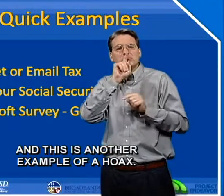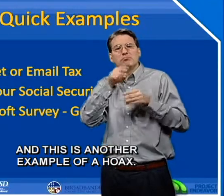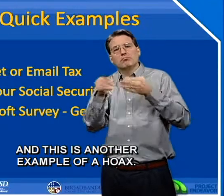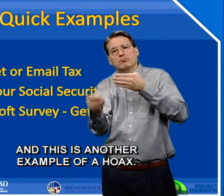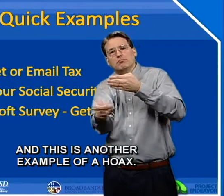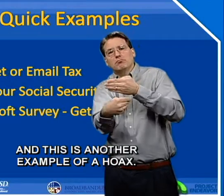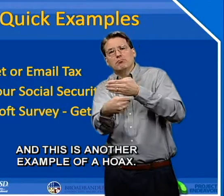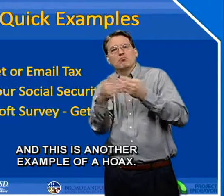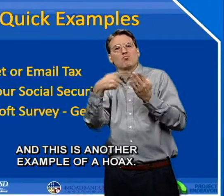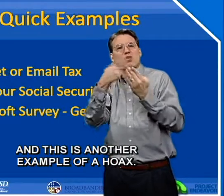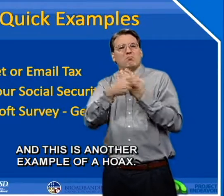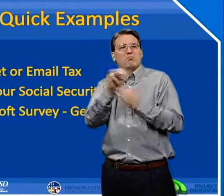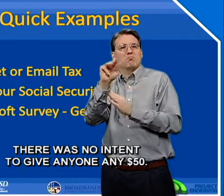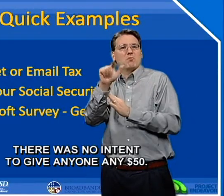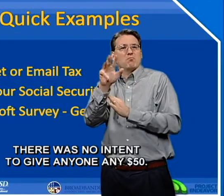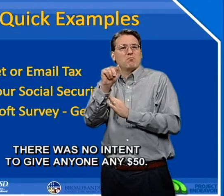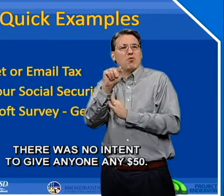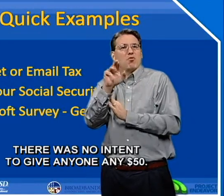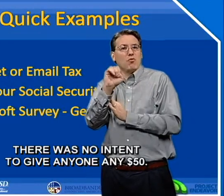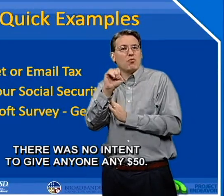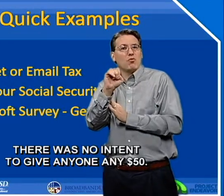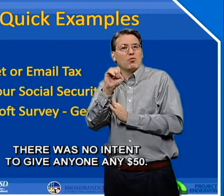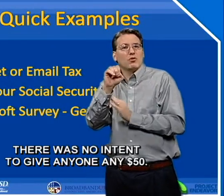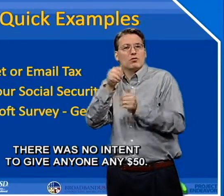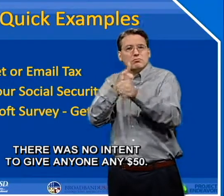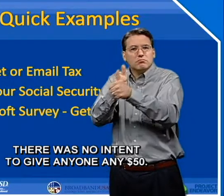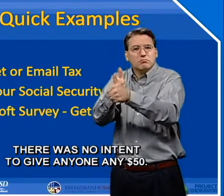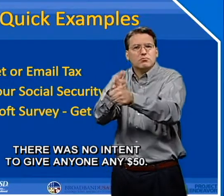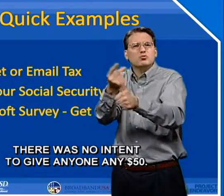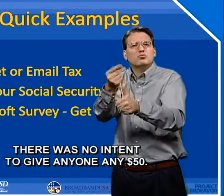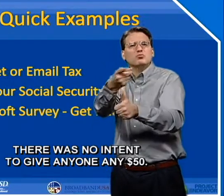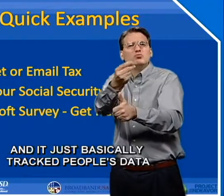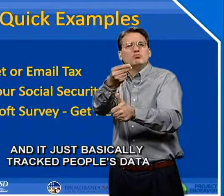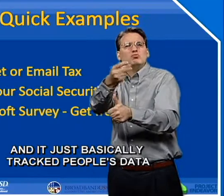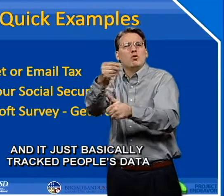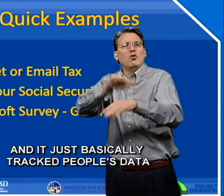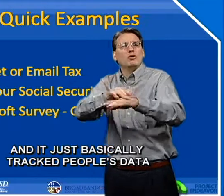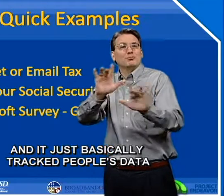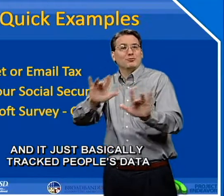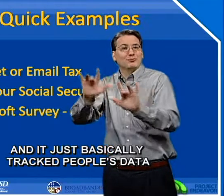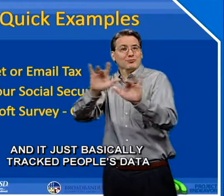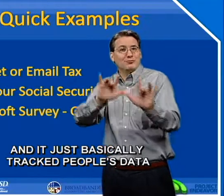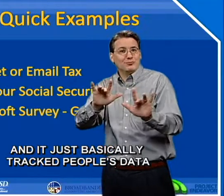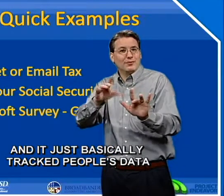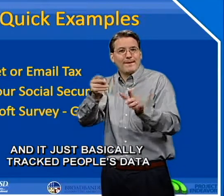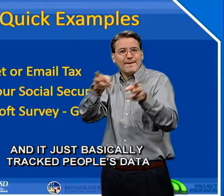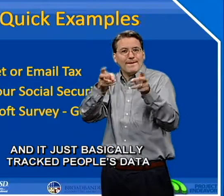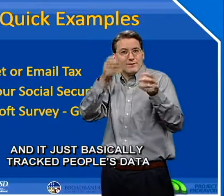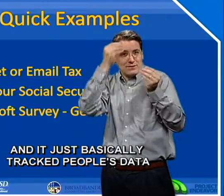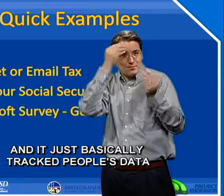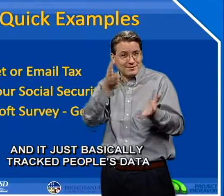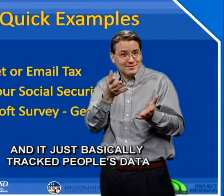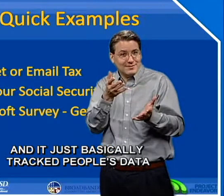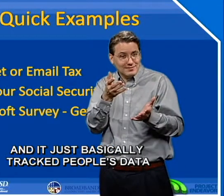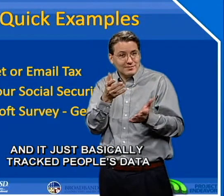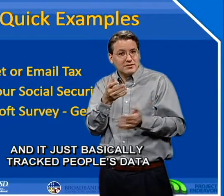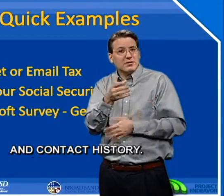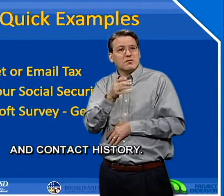a hoax. There was no intent to give anyone any $50, and it just basically tracked people's data and